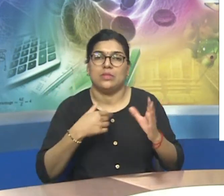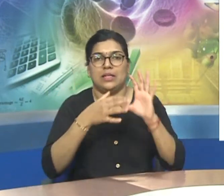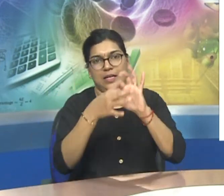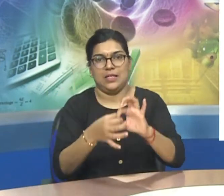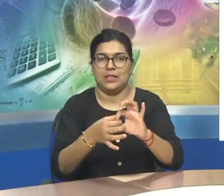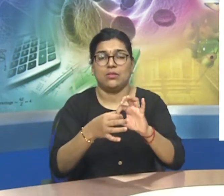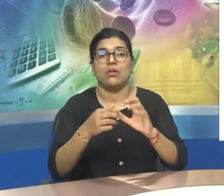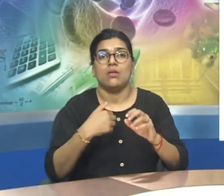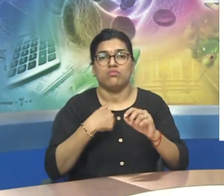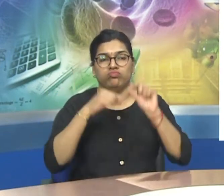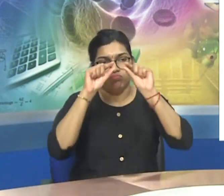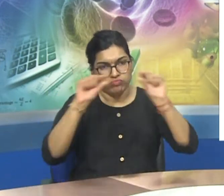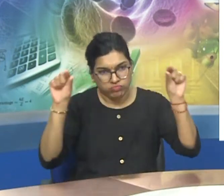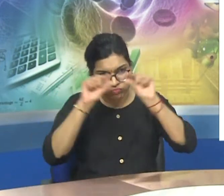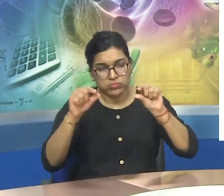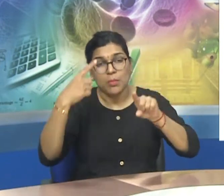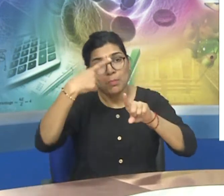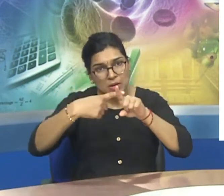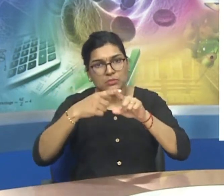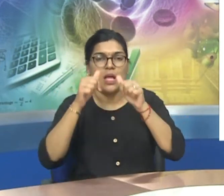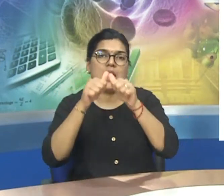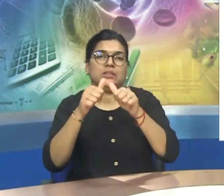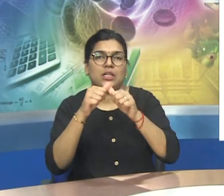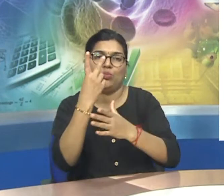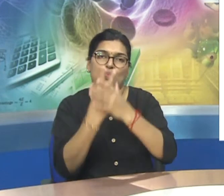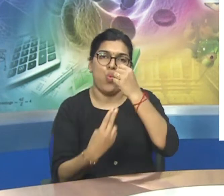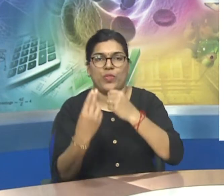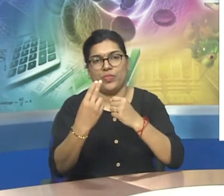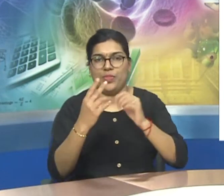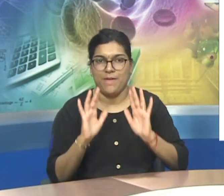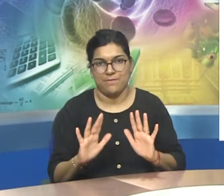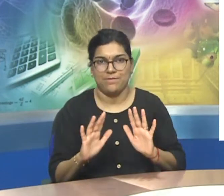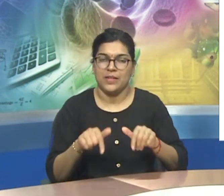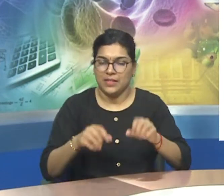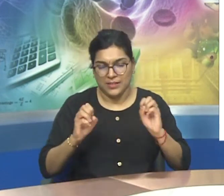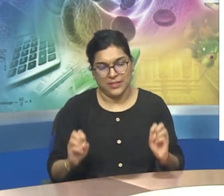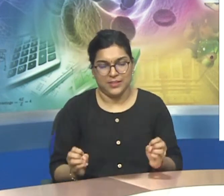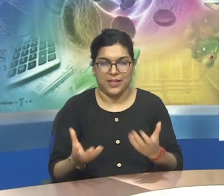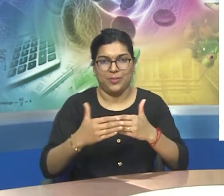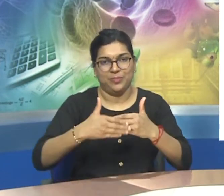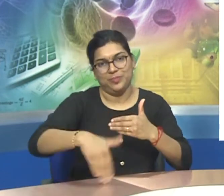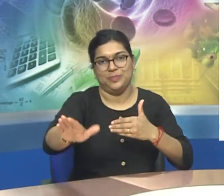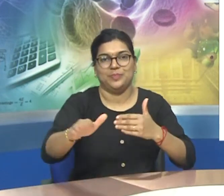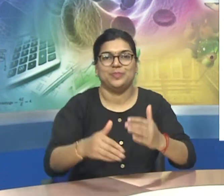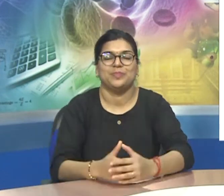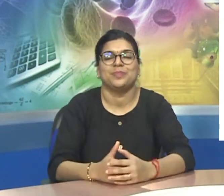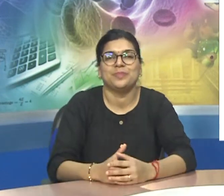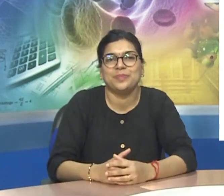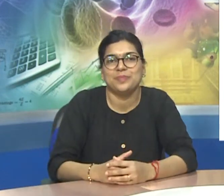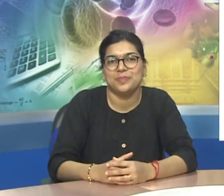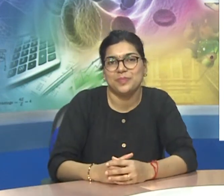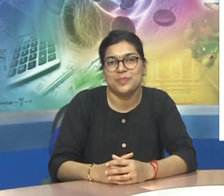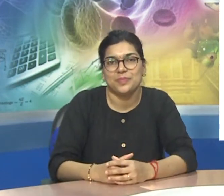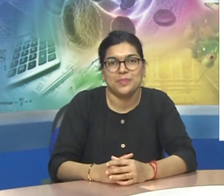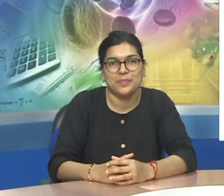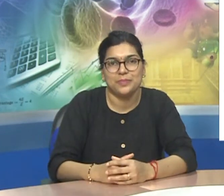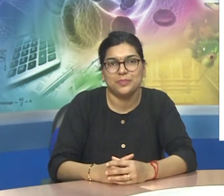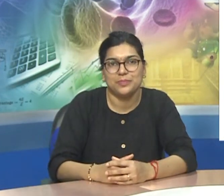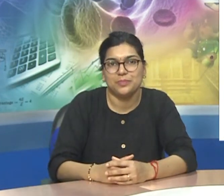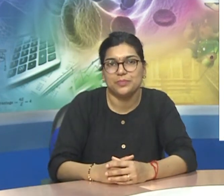the true or false. You will be watching some questions and you have to find the correct option out of